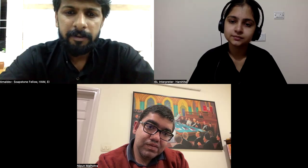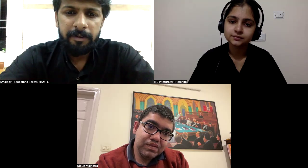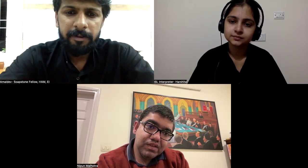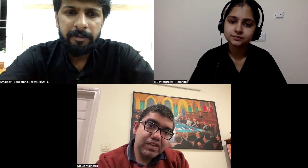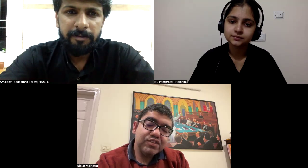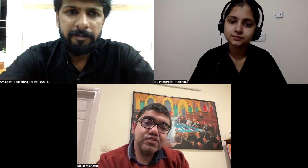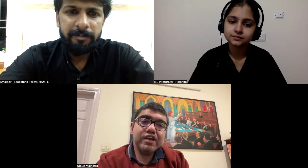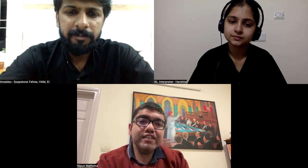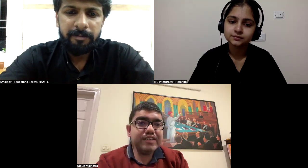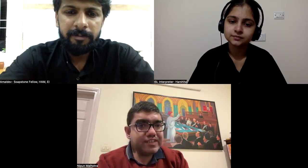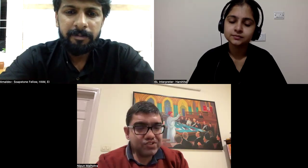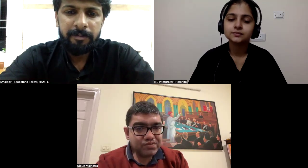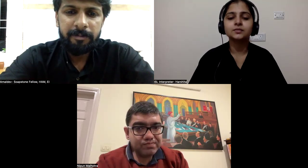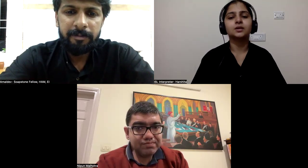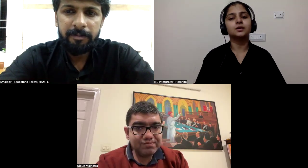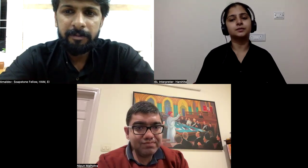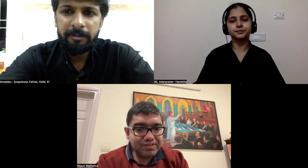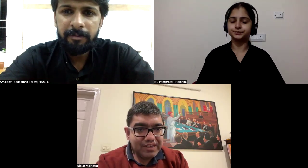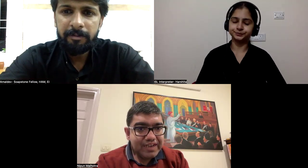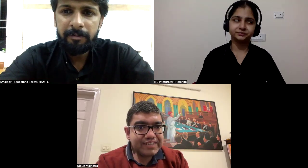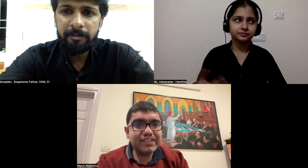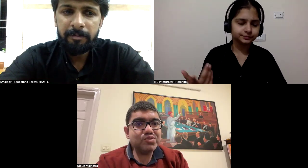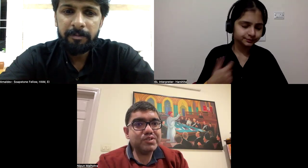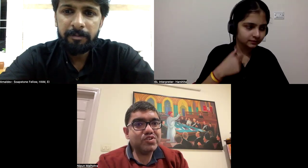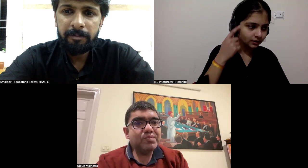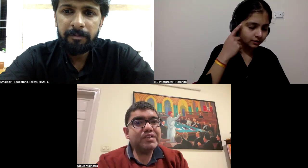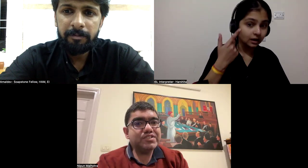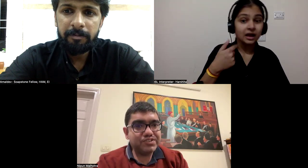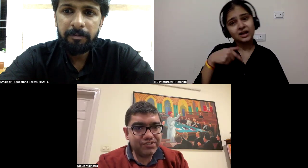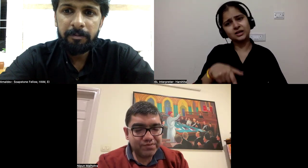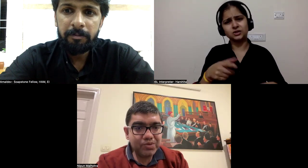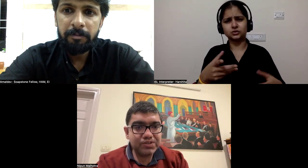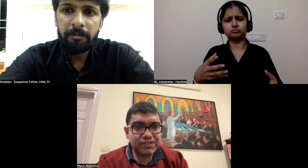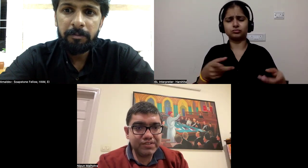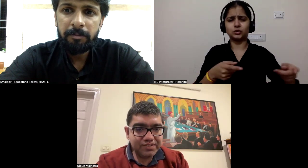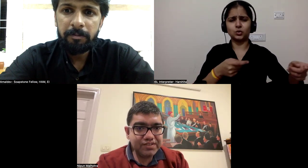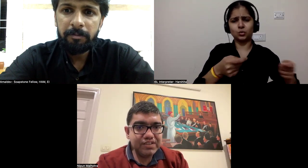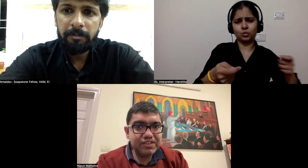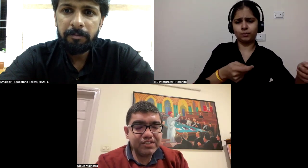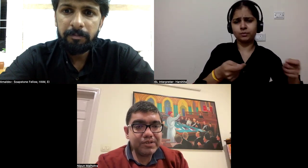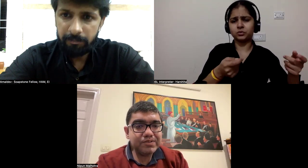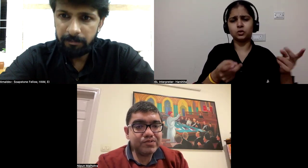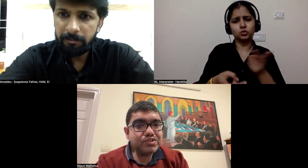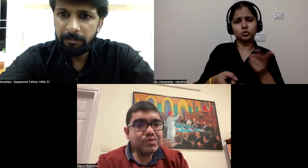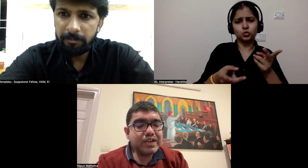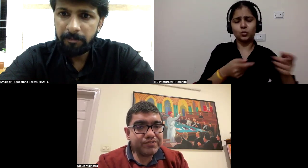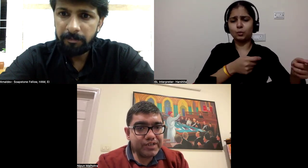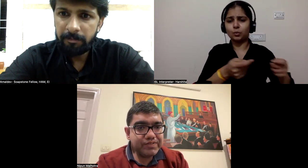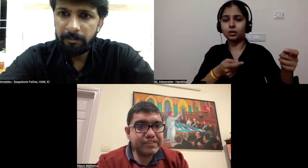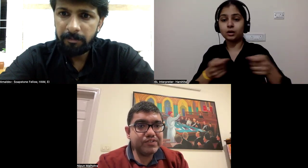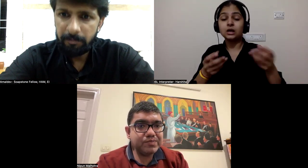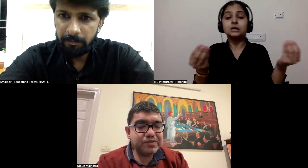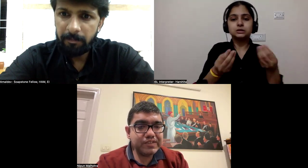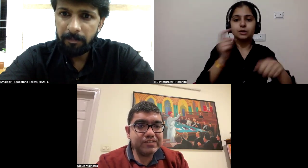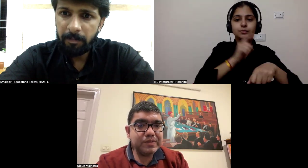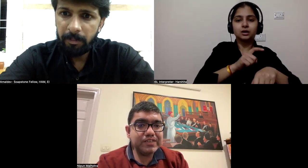it? So, I think What it do you has have to say? I think it has to be a combination of both things. Sometimes, of course, you have to